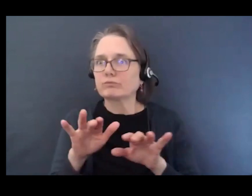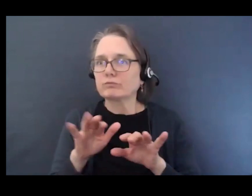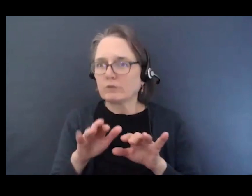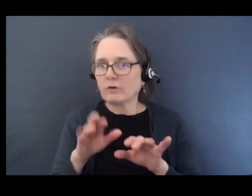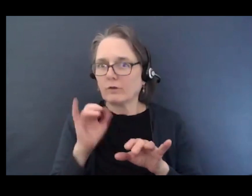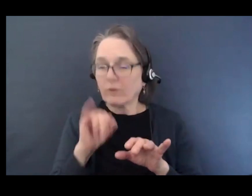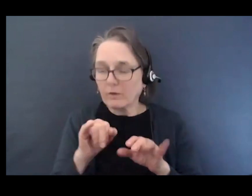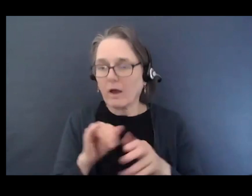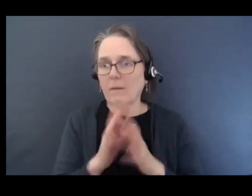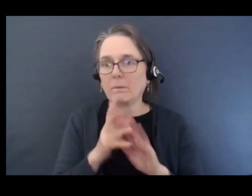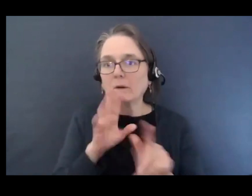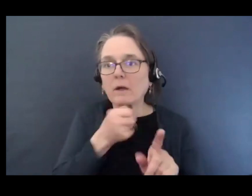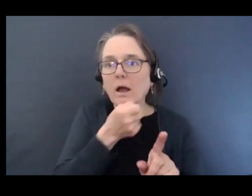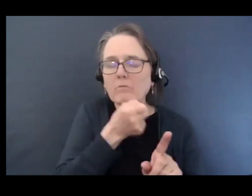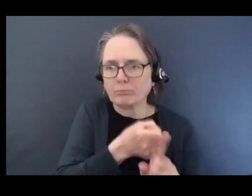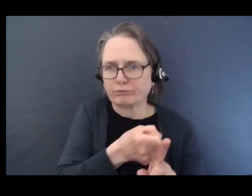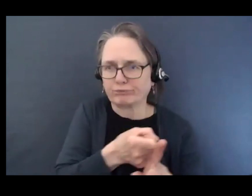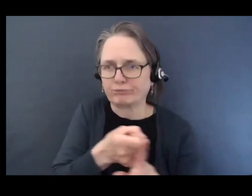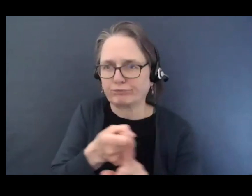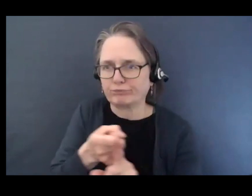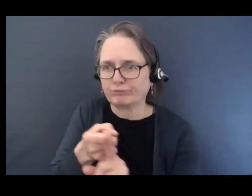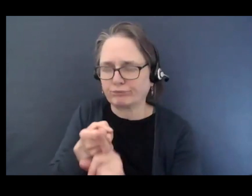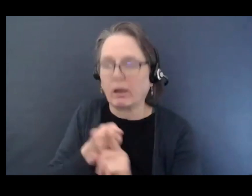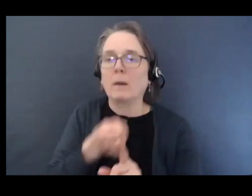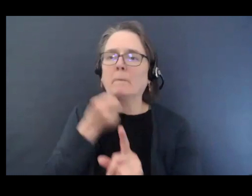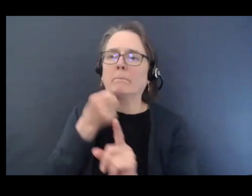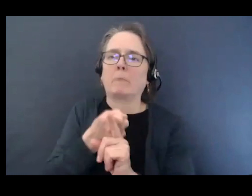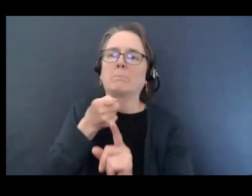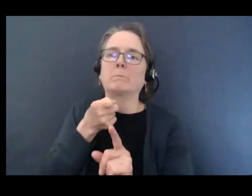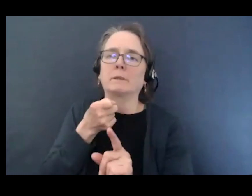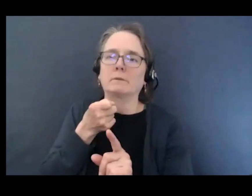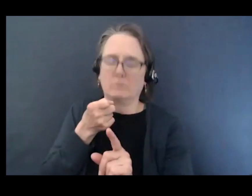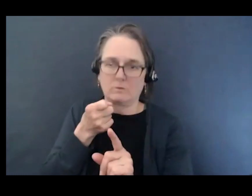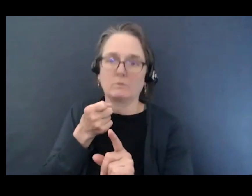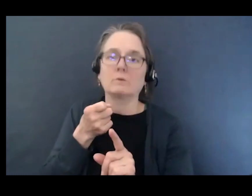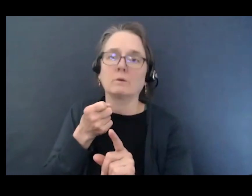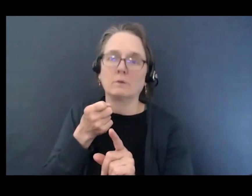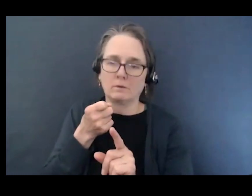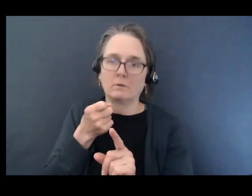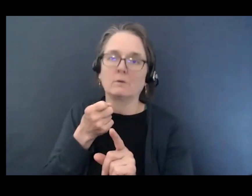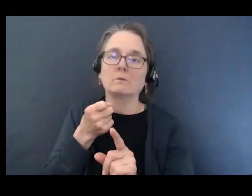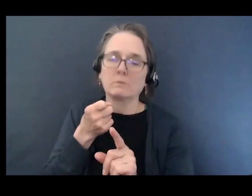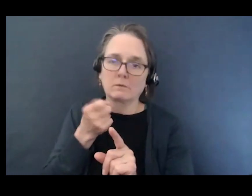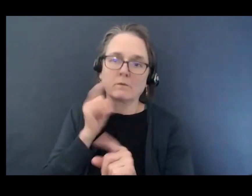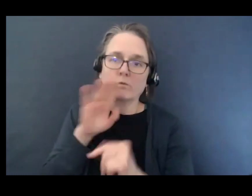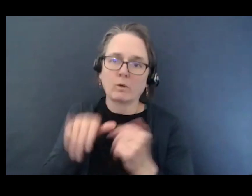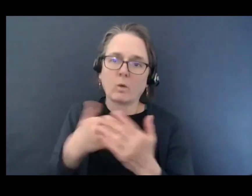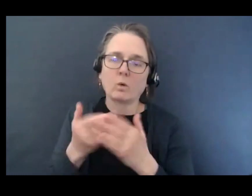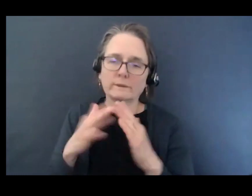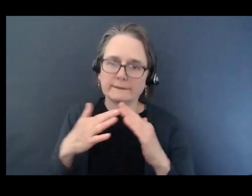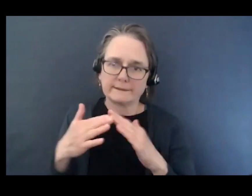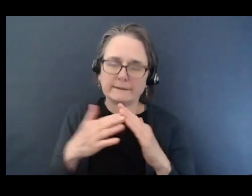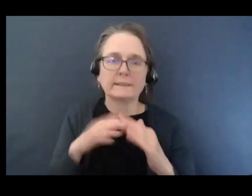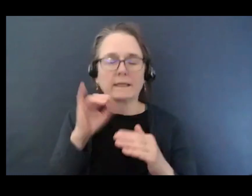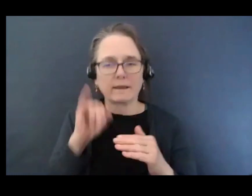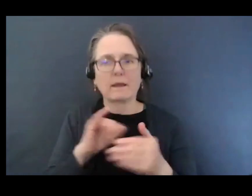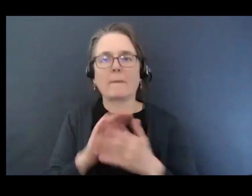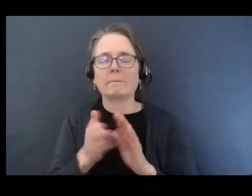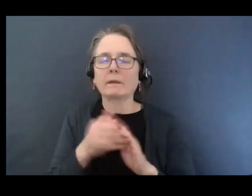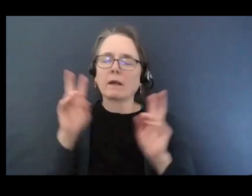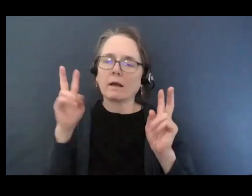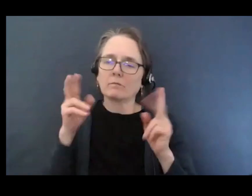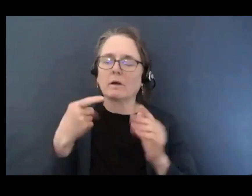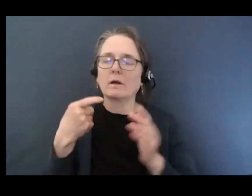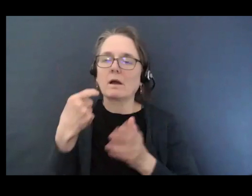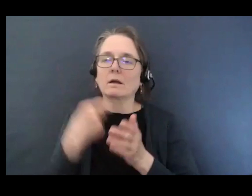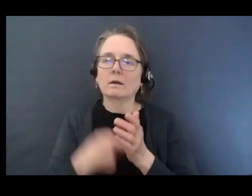And you can start getting to the point of cost-benefit analysis and measuring sort of connectome points per dollar spent,